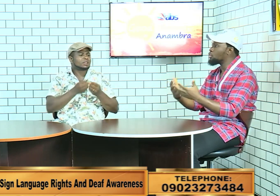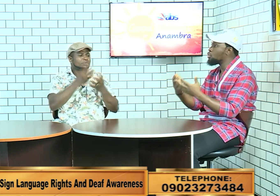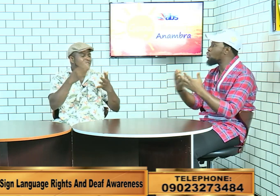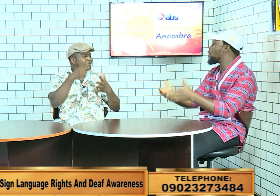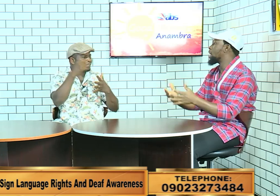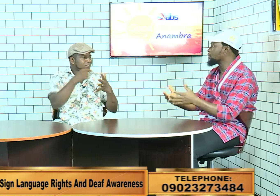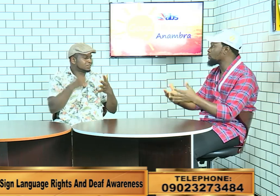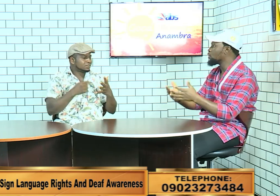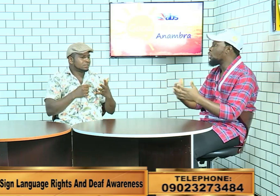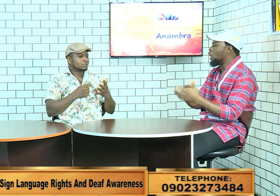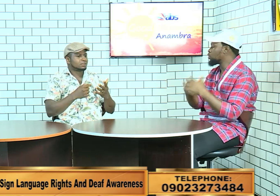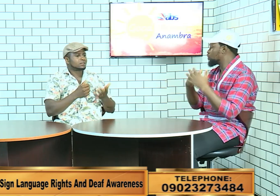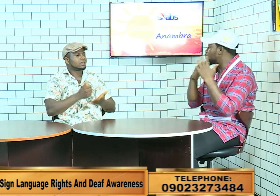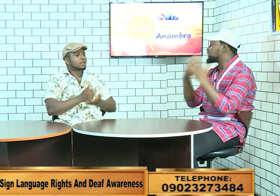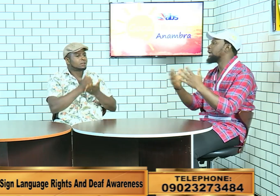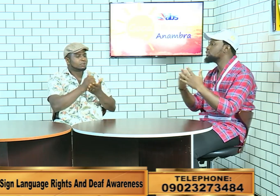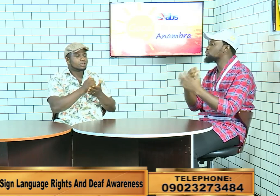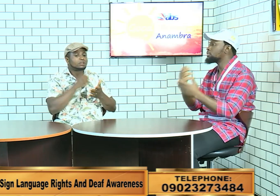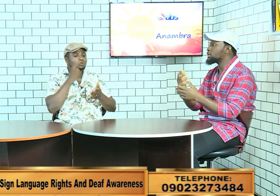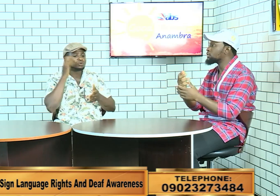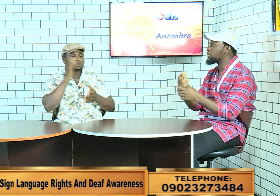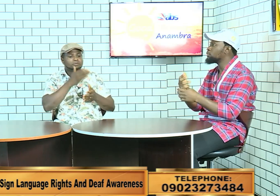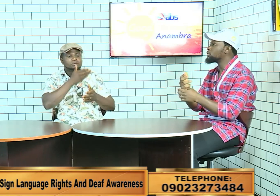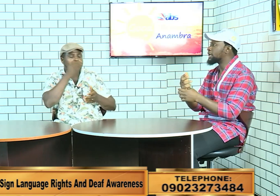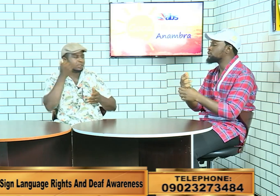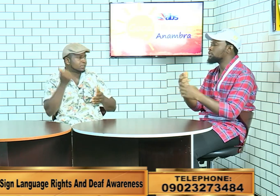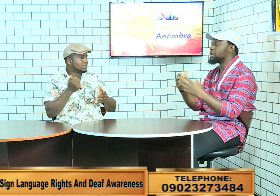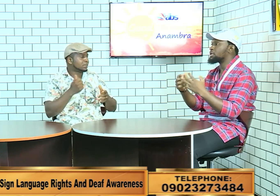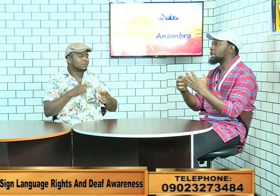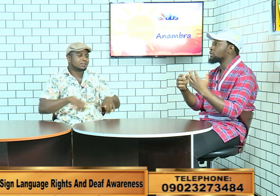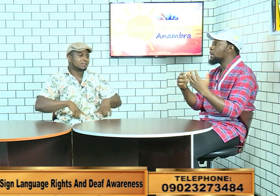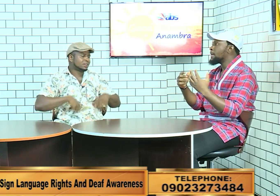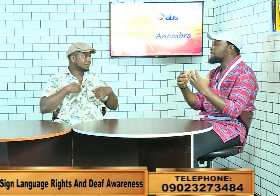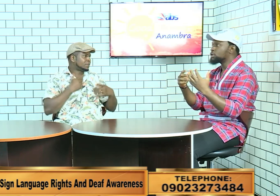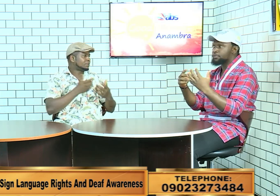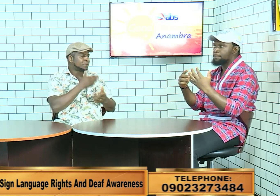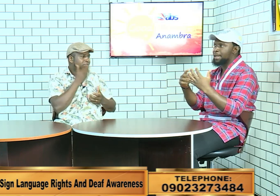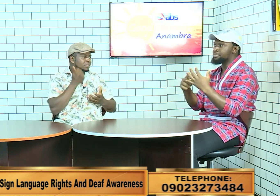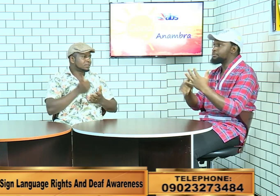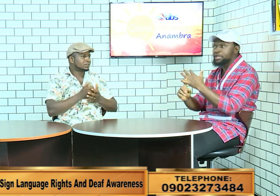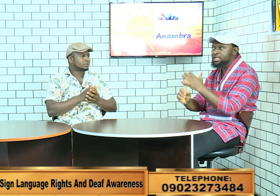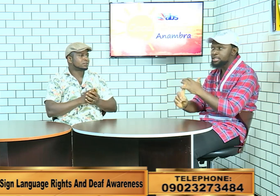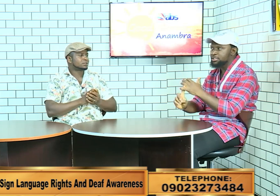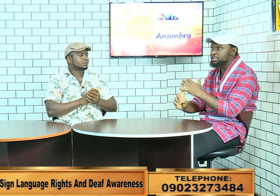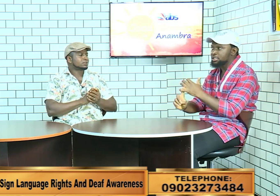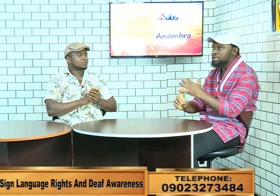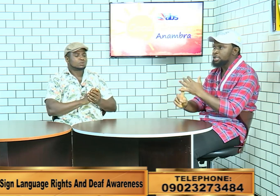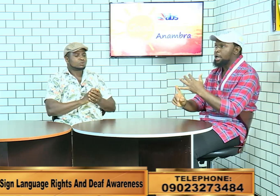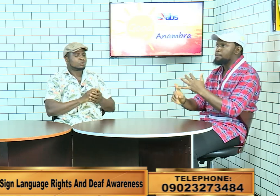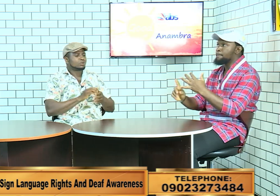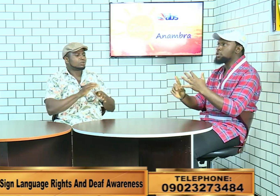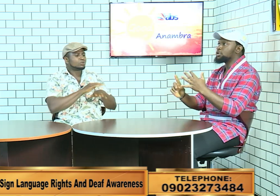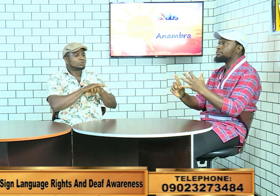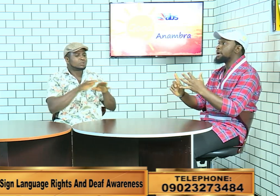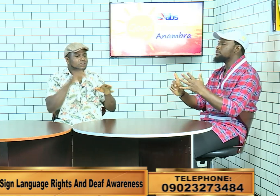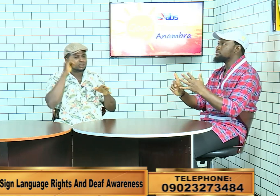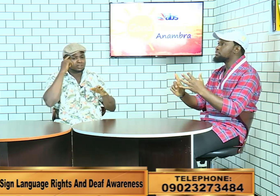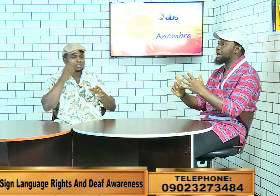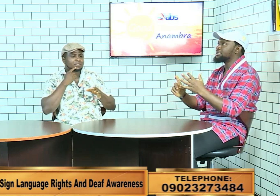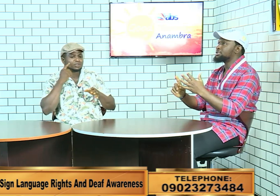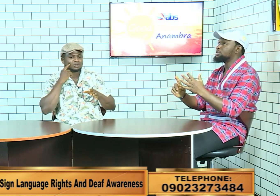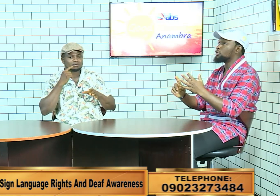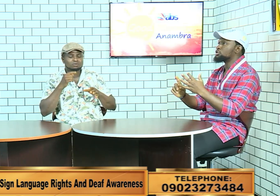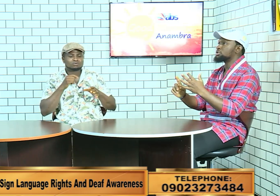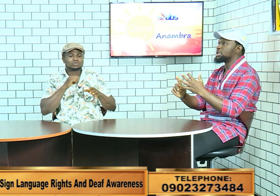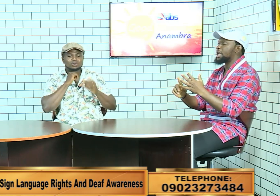them, who are you, or will you sign to communicate them? Most times we find out that most of them might be faking it. Most of them